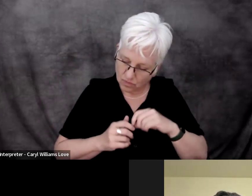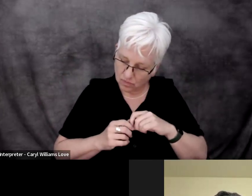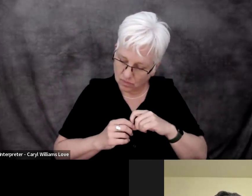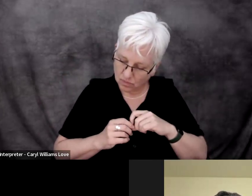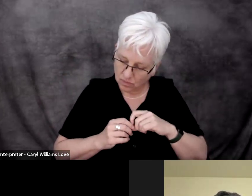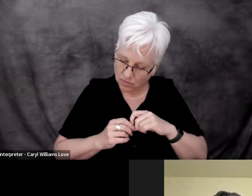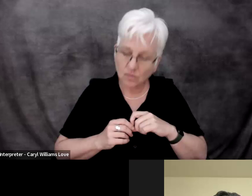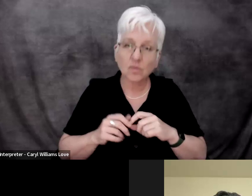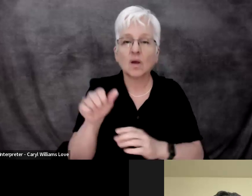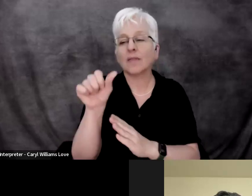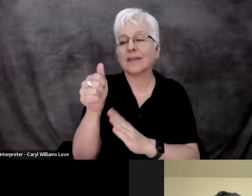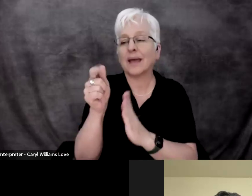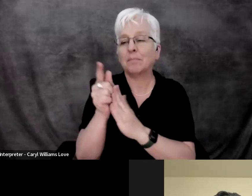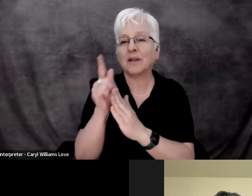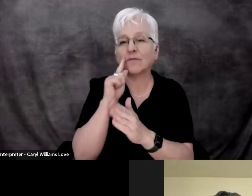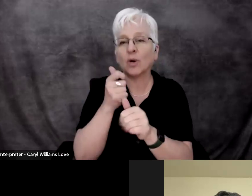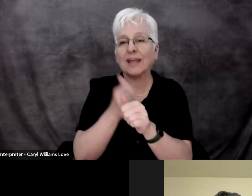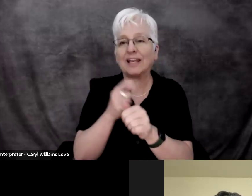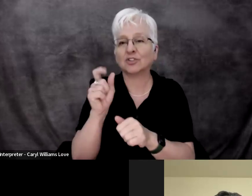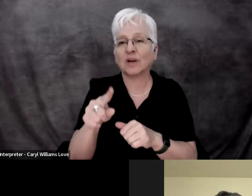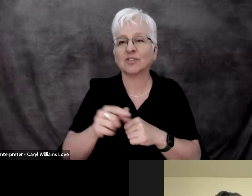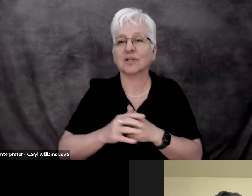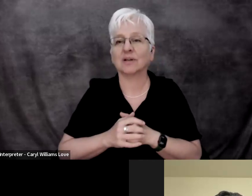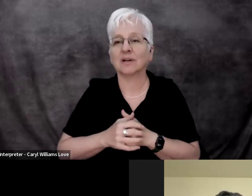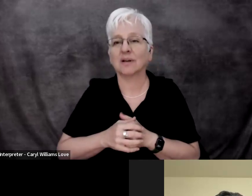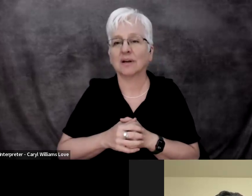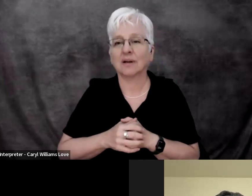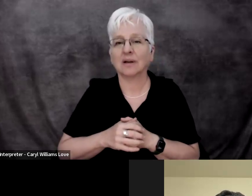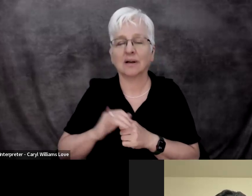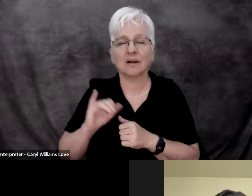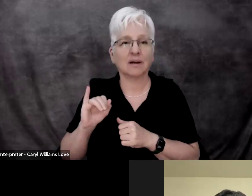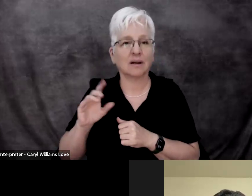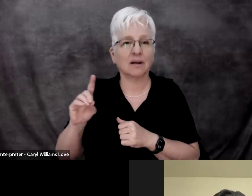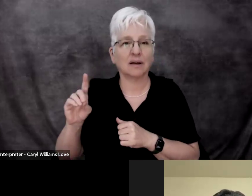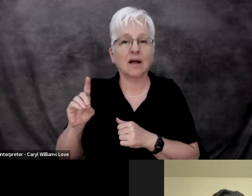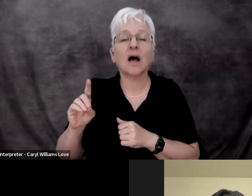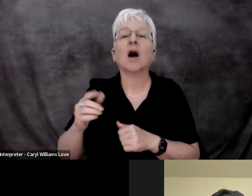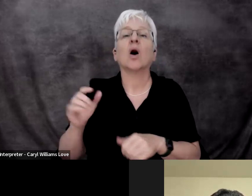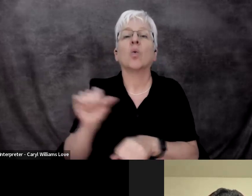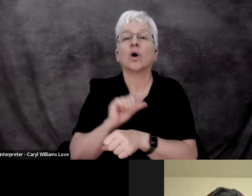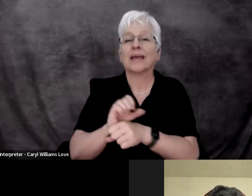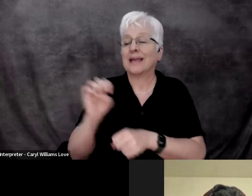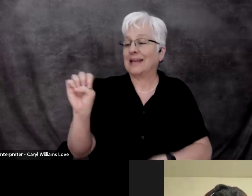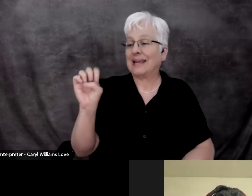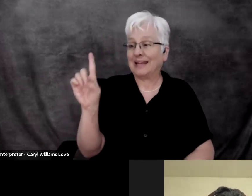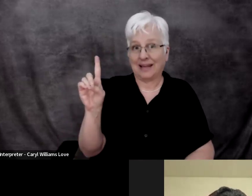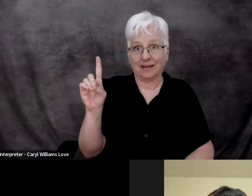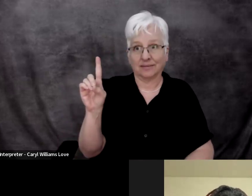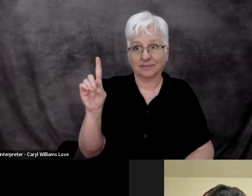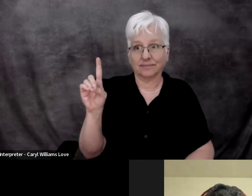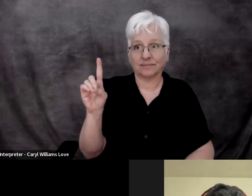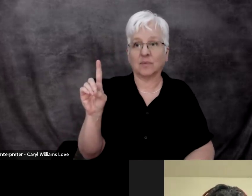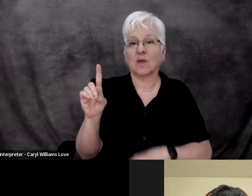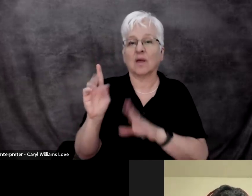about 10 minutes per question. Okay, well, I'll make sure we get to talk. So working in the ED at Children's, we see waves of